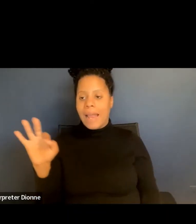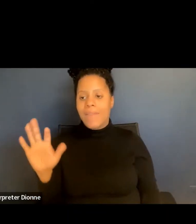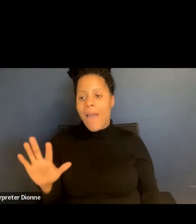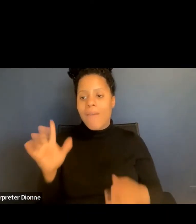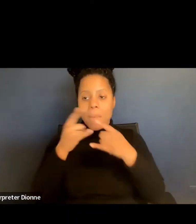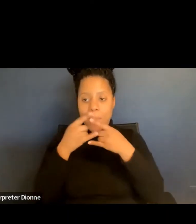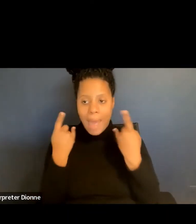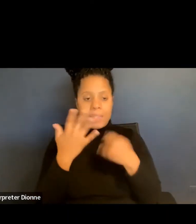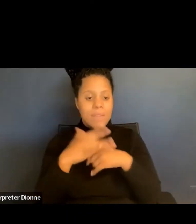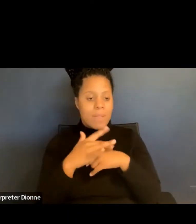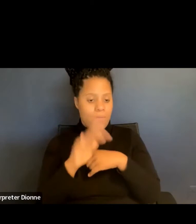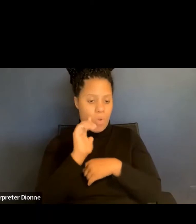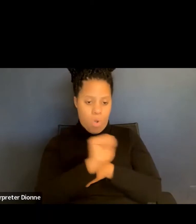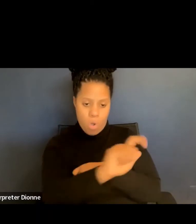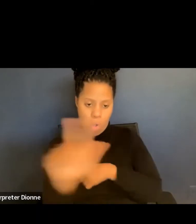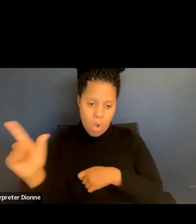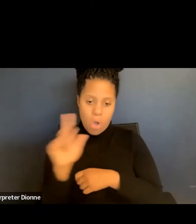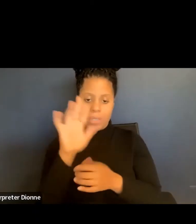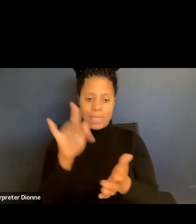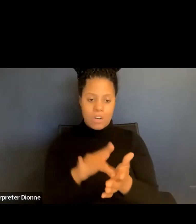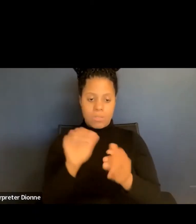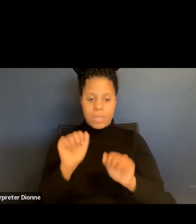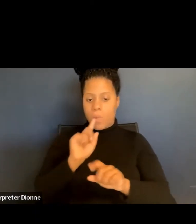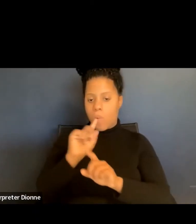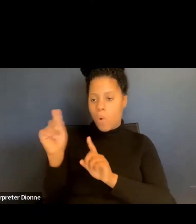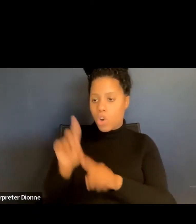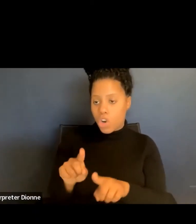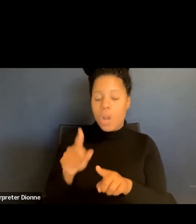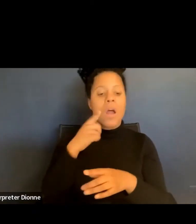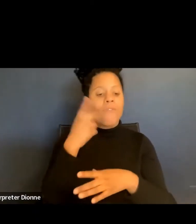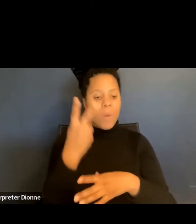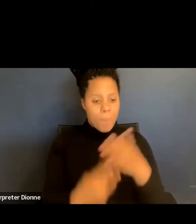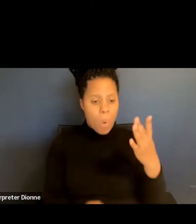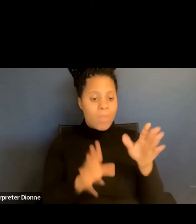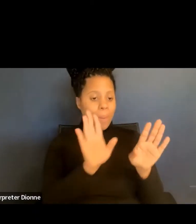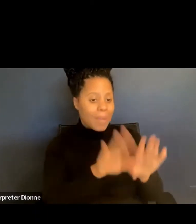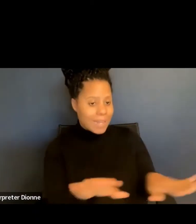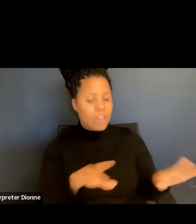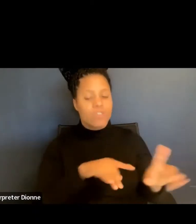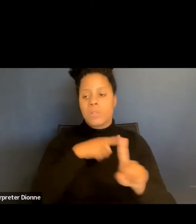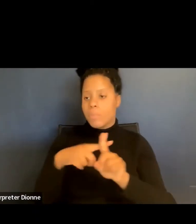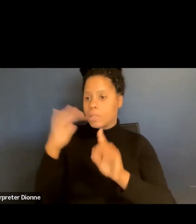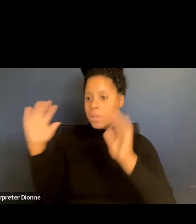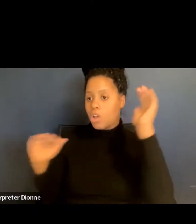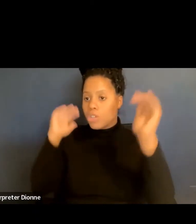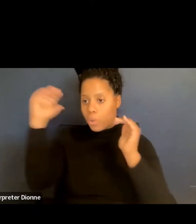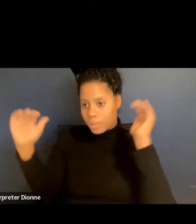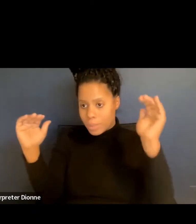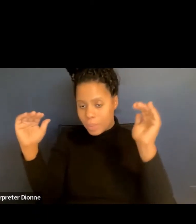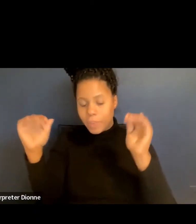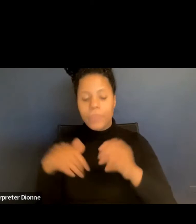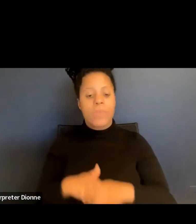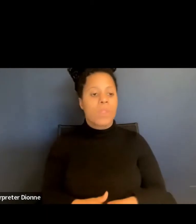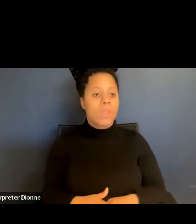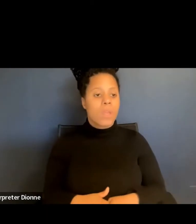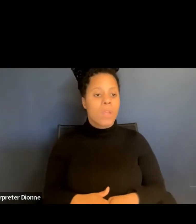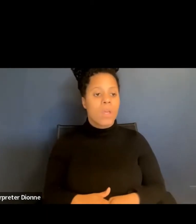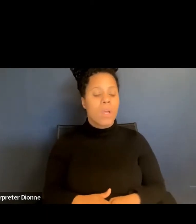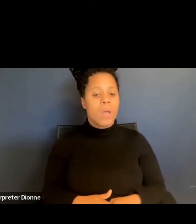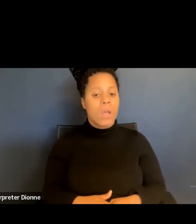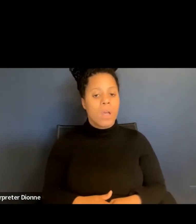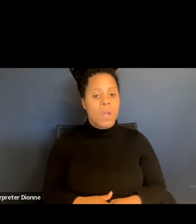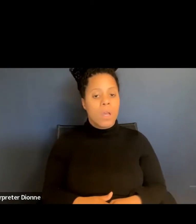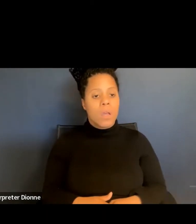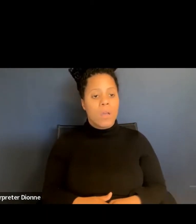to order. These can include pediatric and adult masks. So as Allison noted, we are